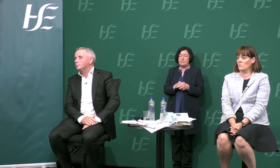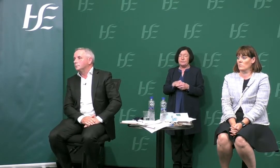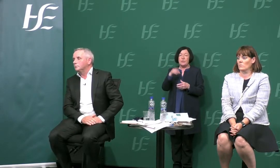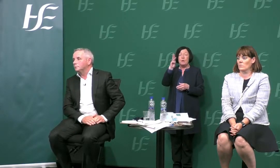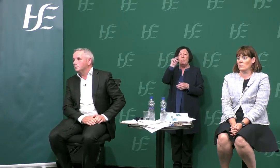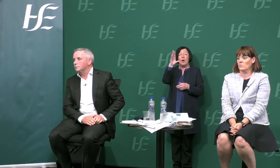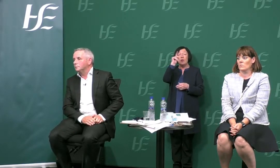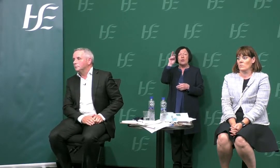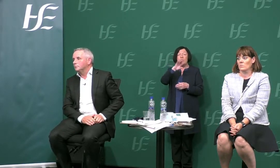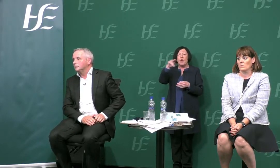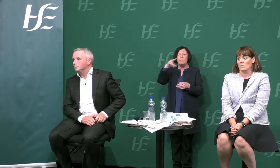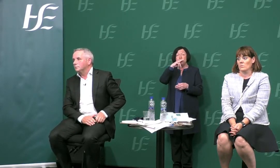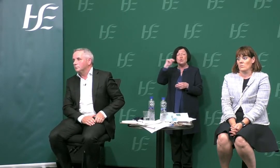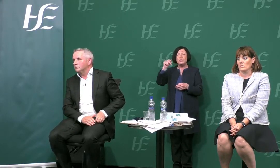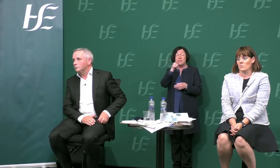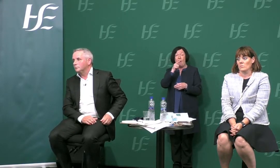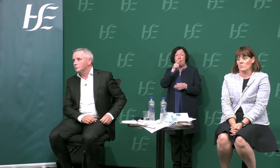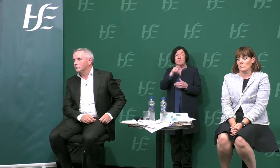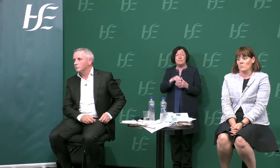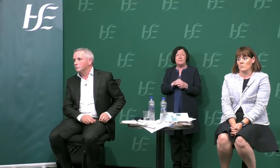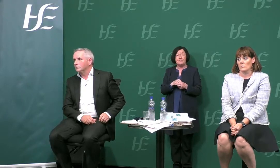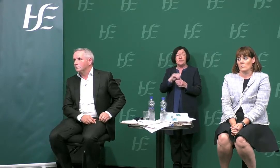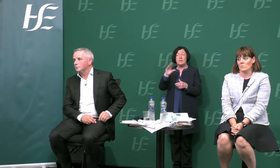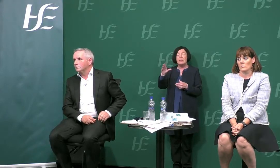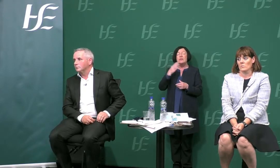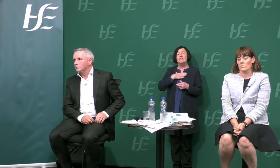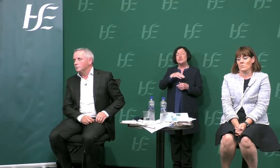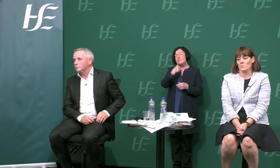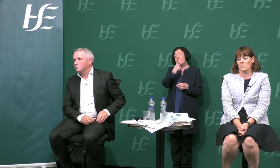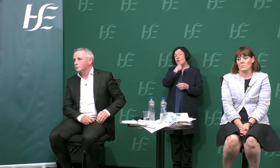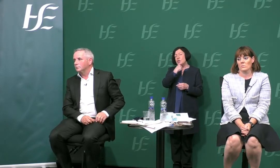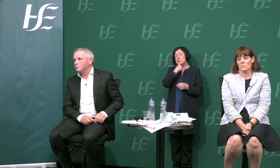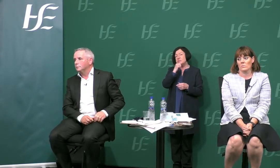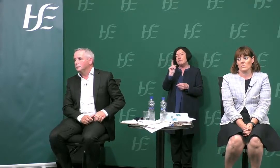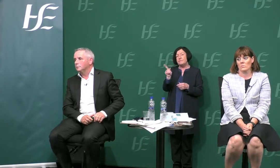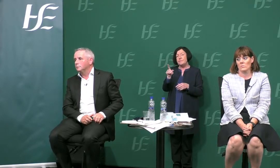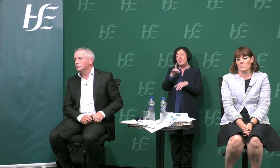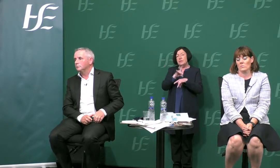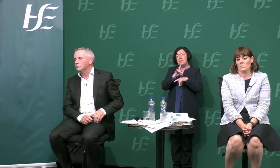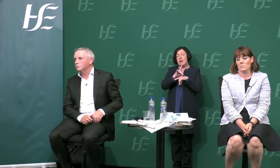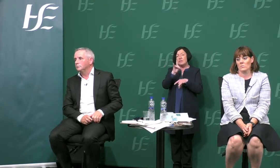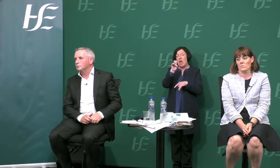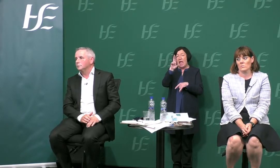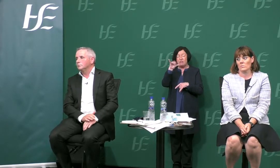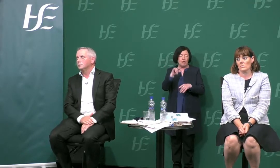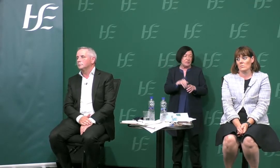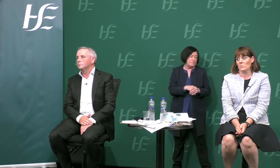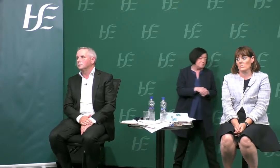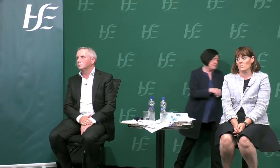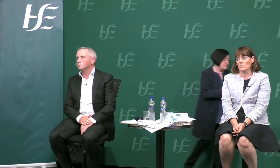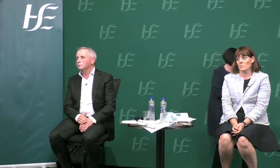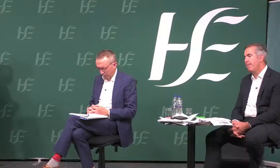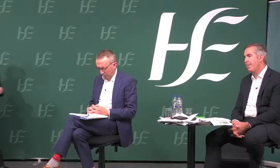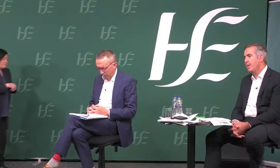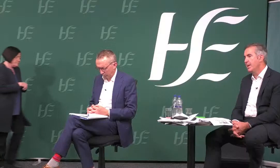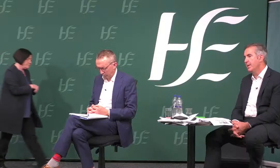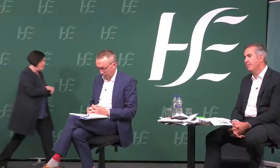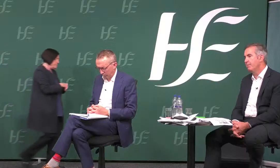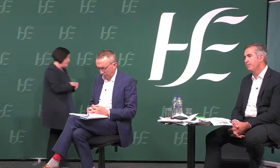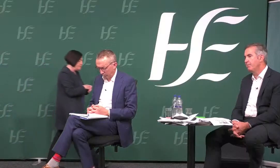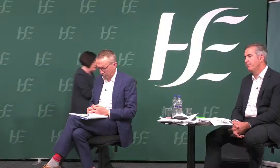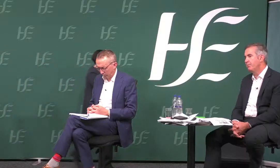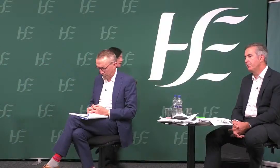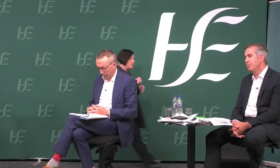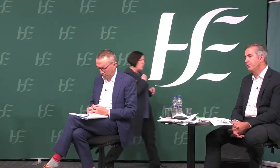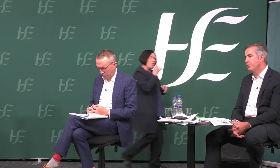Paul O'Donoghue from News Talk. Just first for Dr. Henry, we're asking last